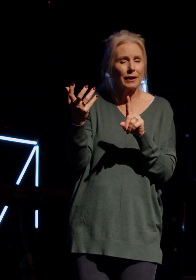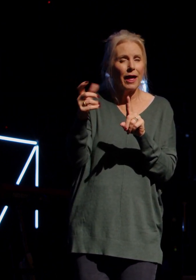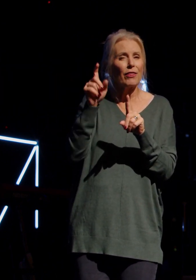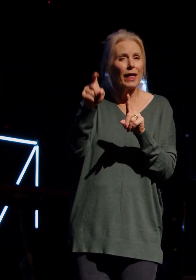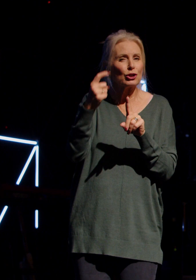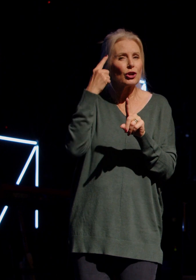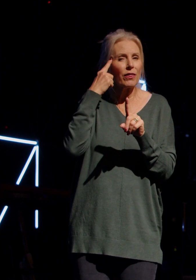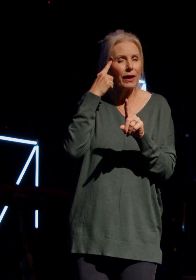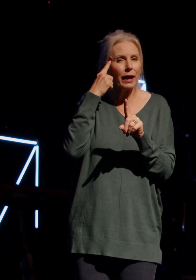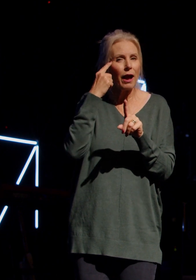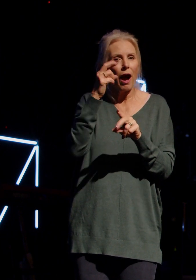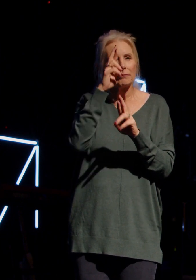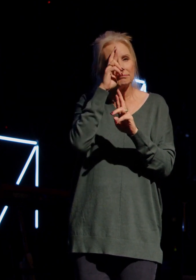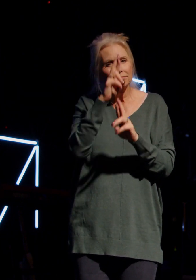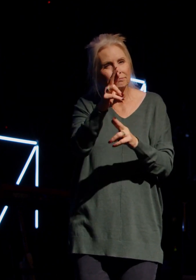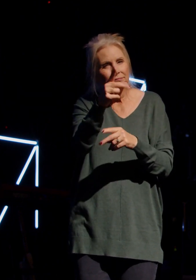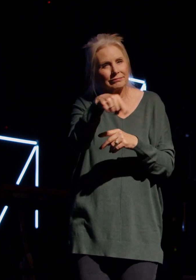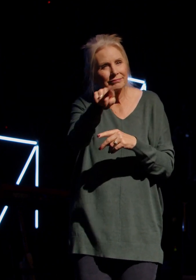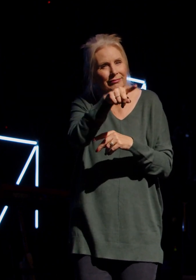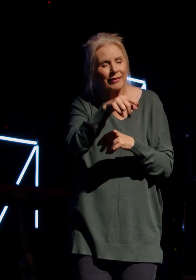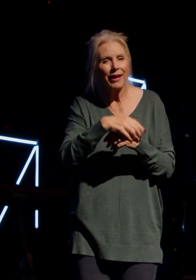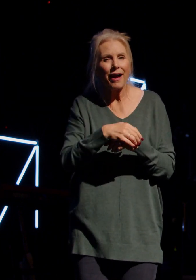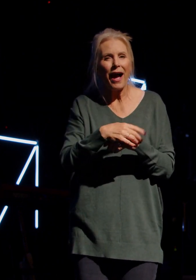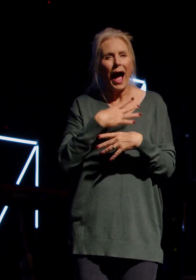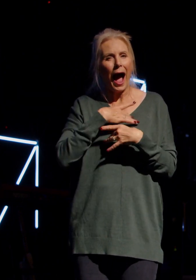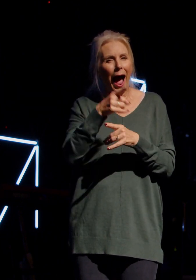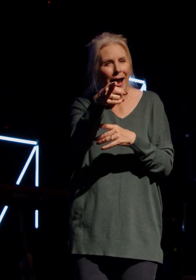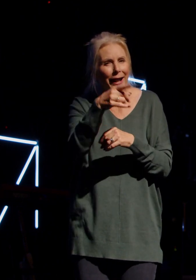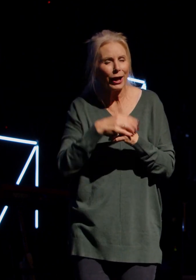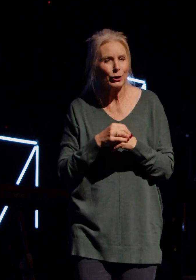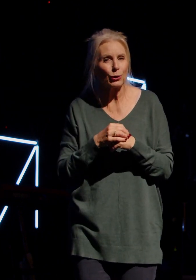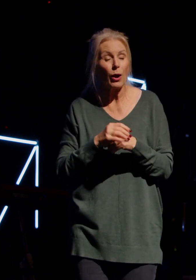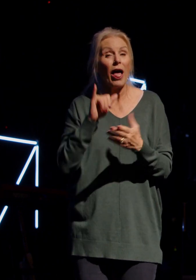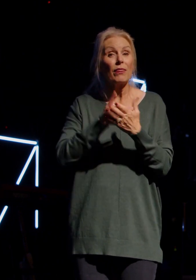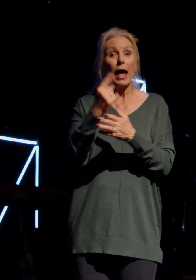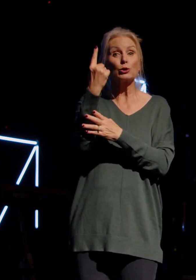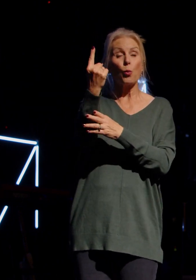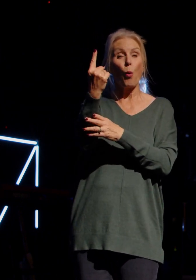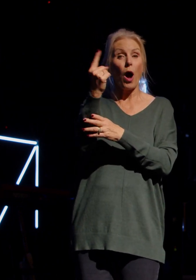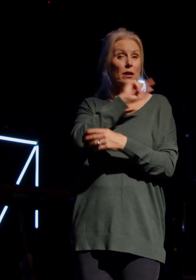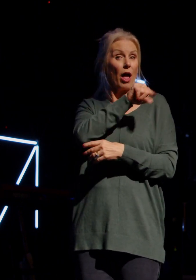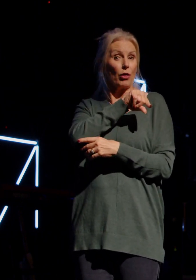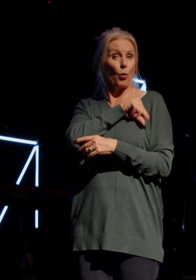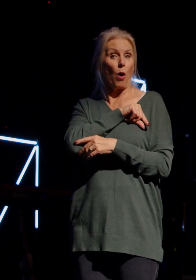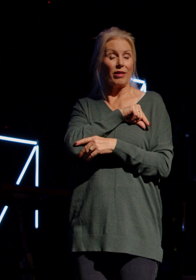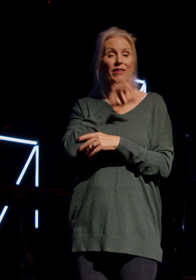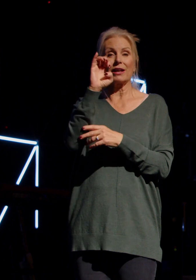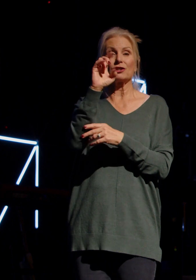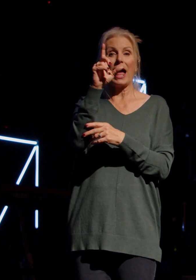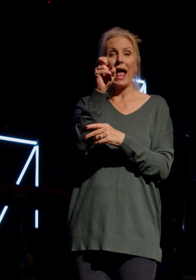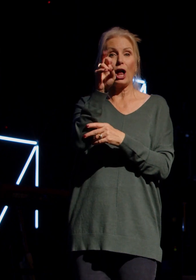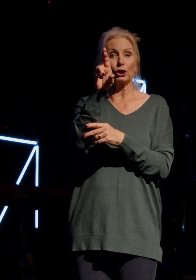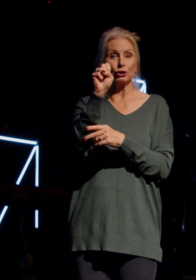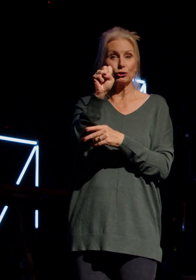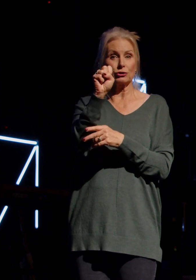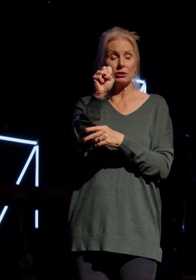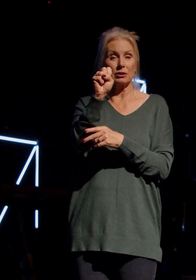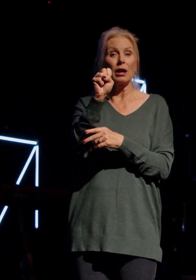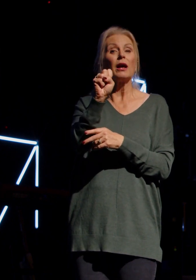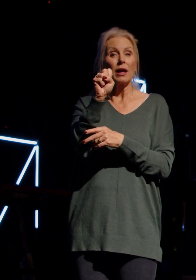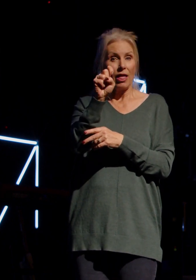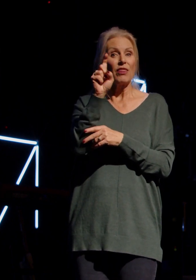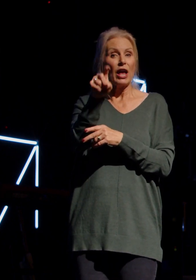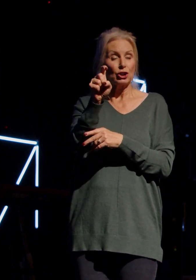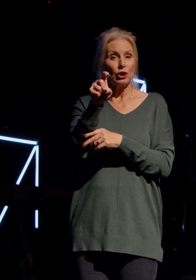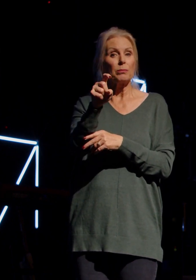of us. In fact, that's one of the qualifications for an elder. To be a pastor, an elder, it talks about how they should be